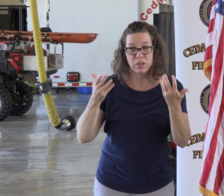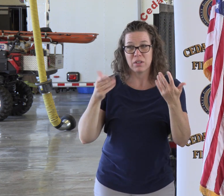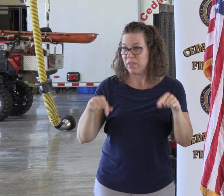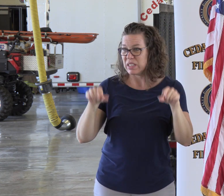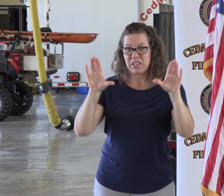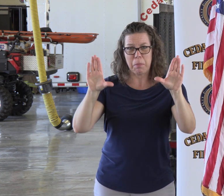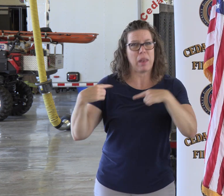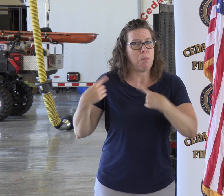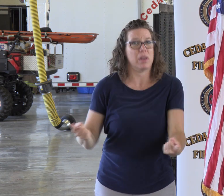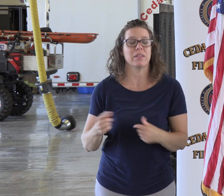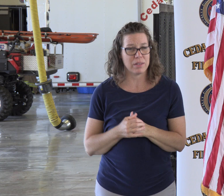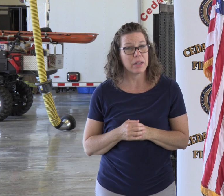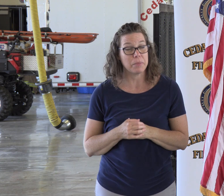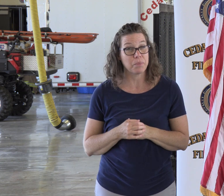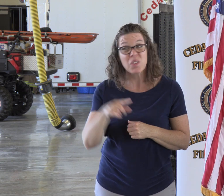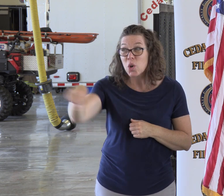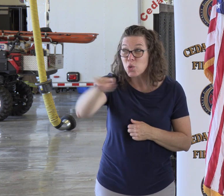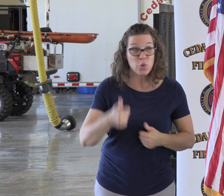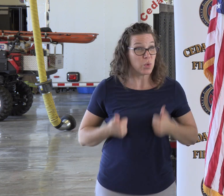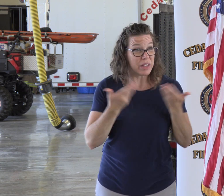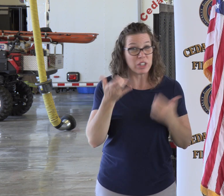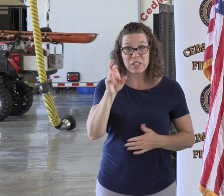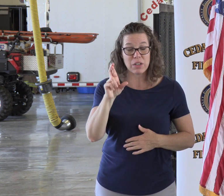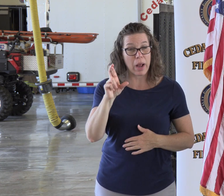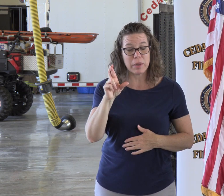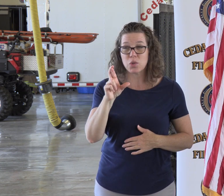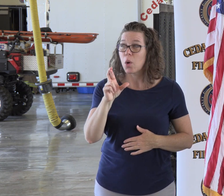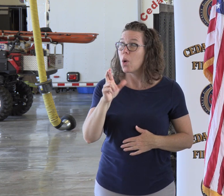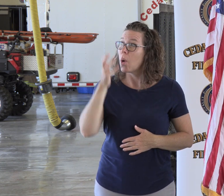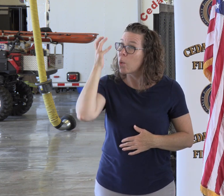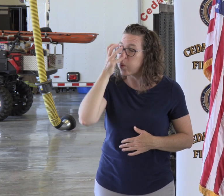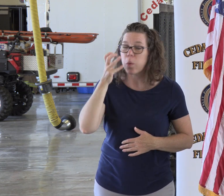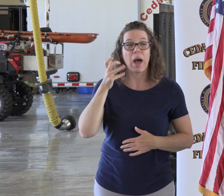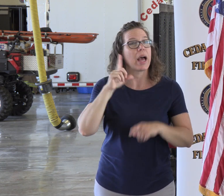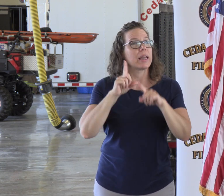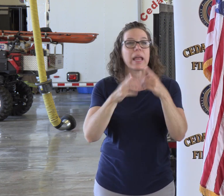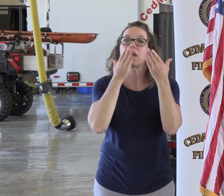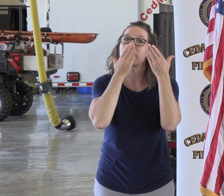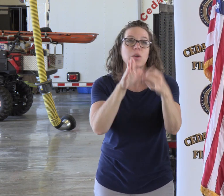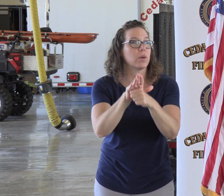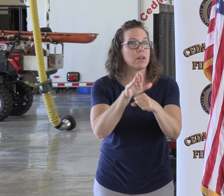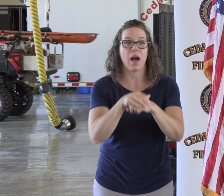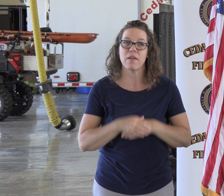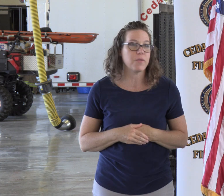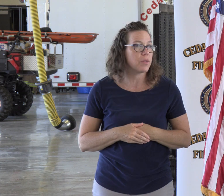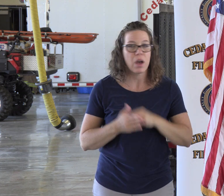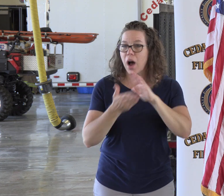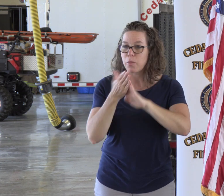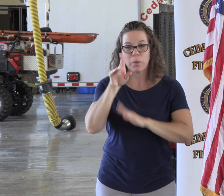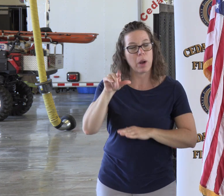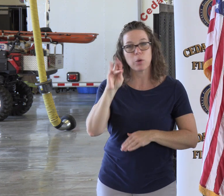outstanding. The citizens of Cedar Rapids, I cannot extend a big enough thank you from Operation Barbecue